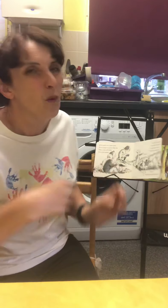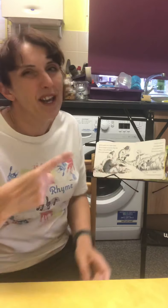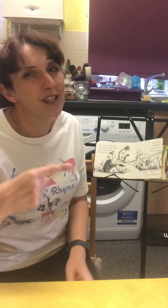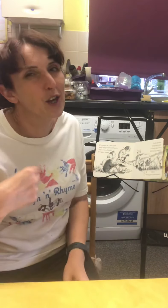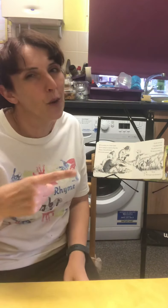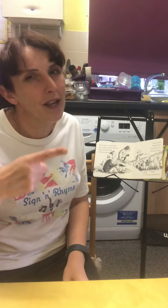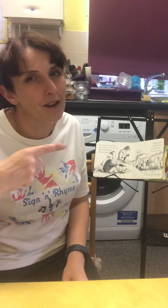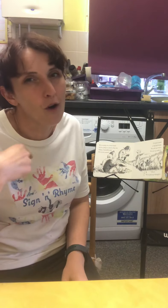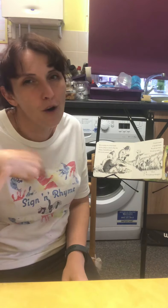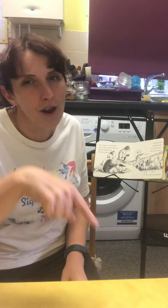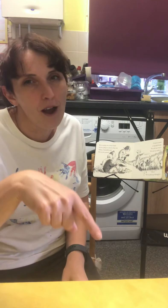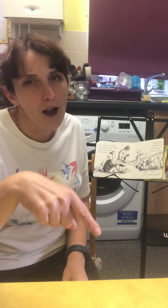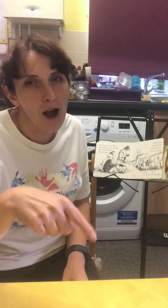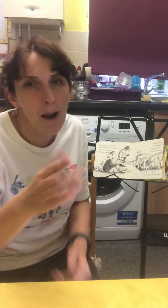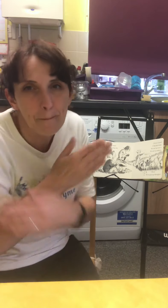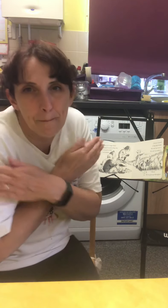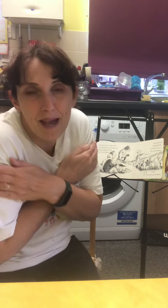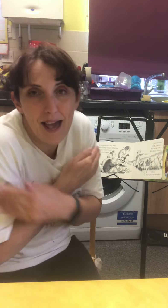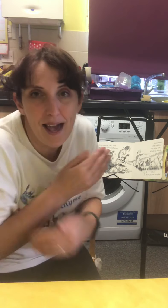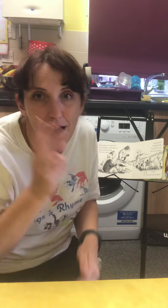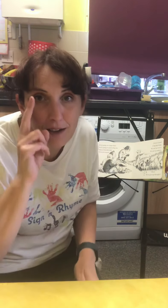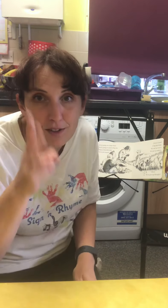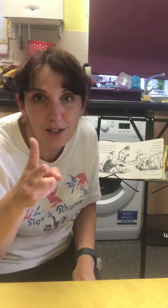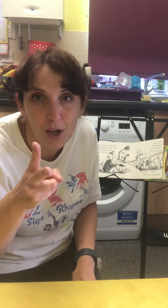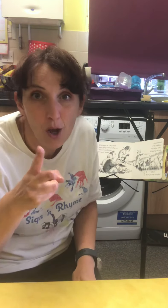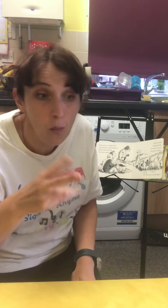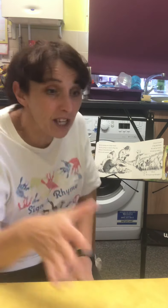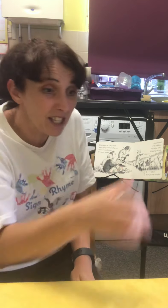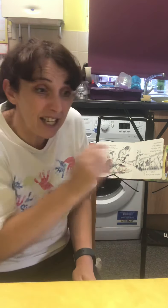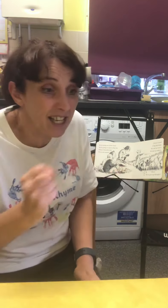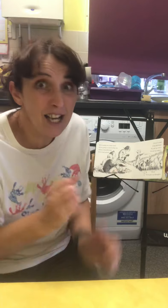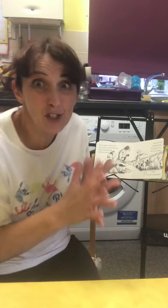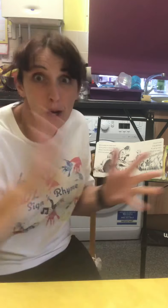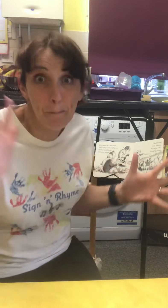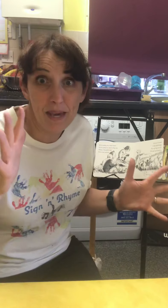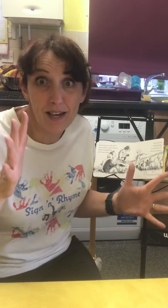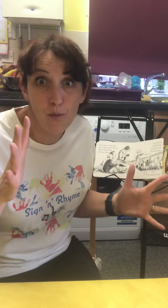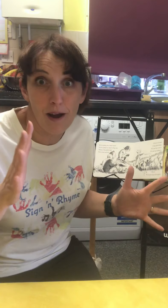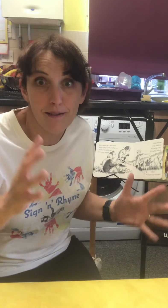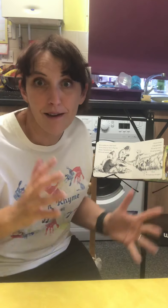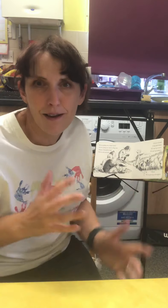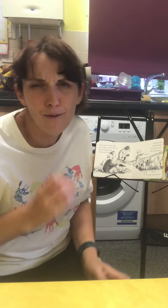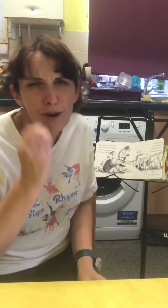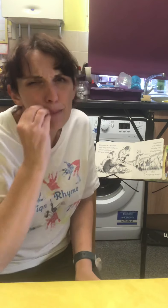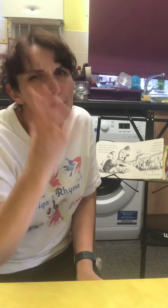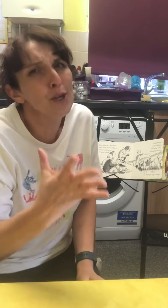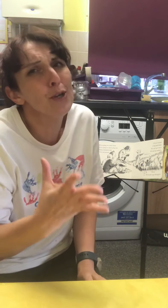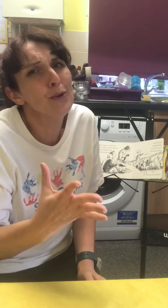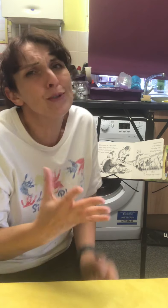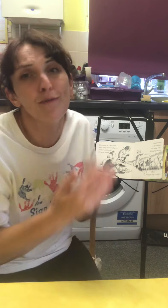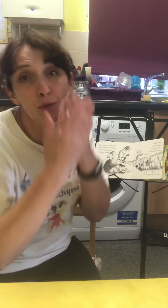We're going on a bear hunt. We're gonna catch a big one. What a beautiful